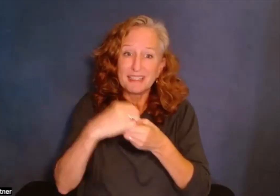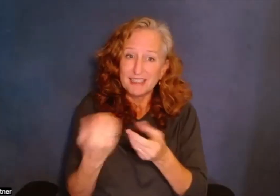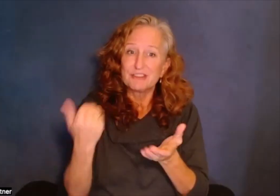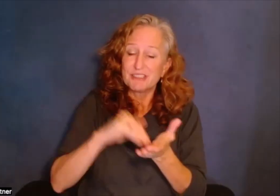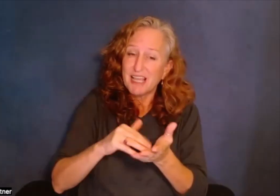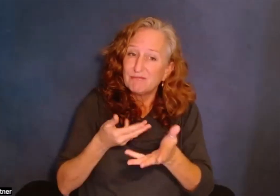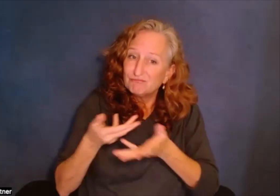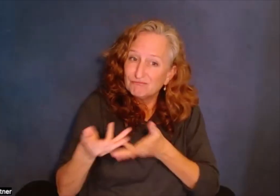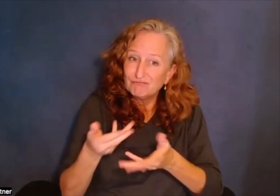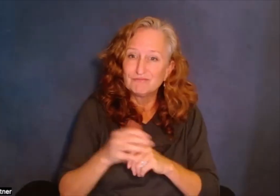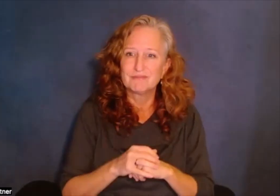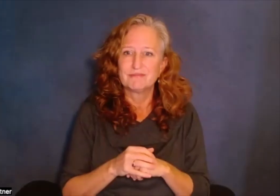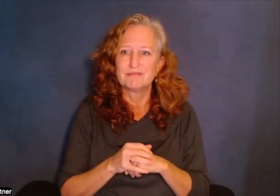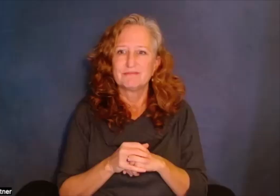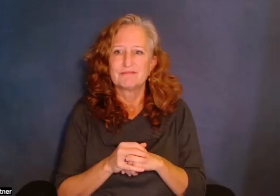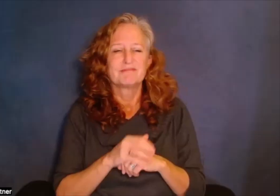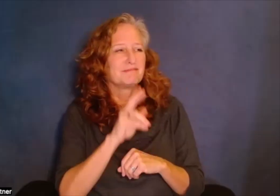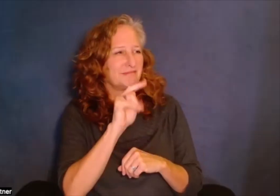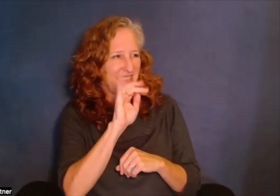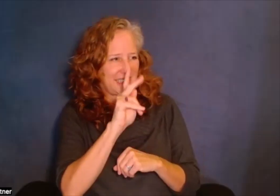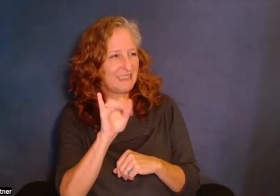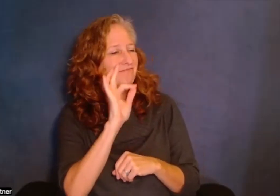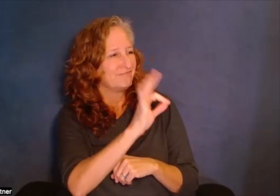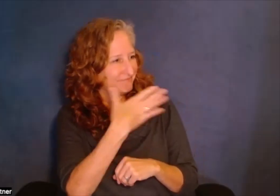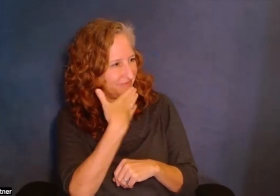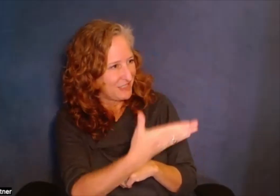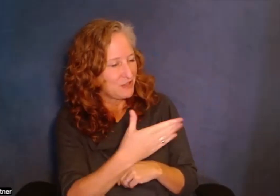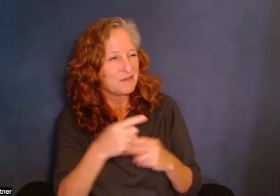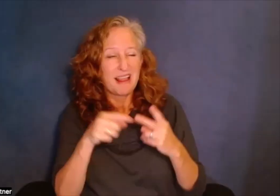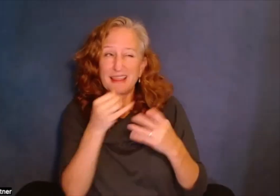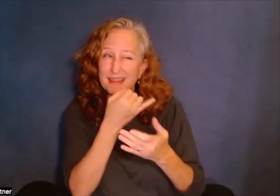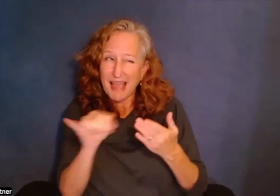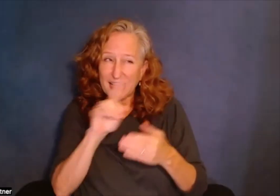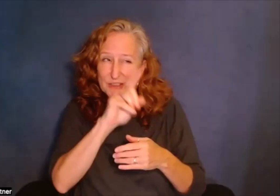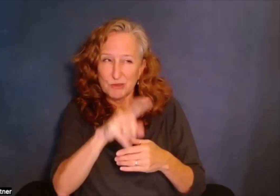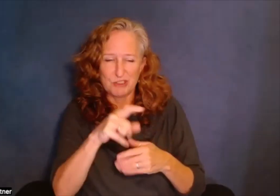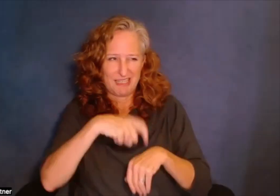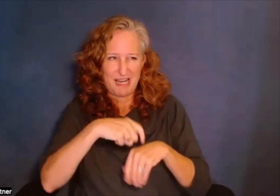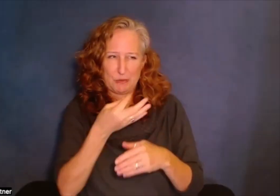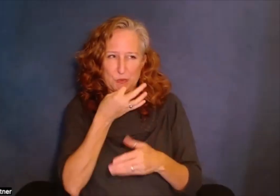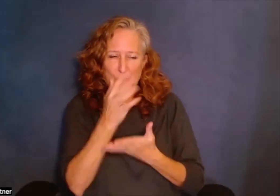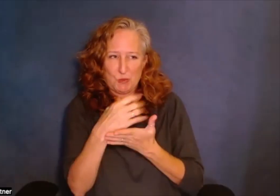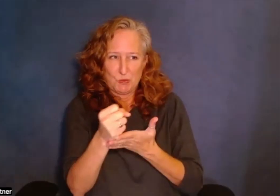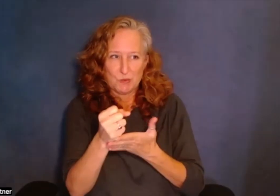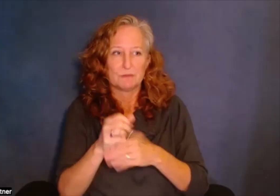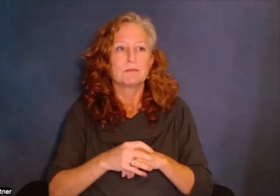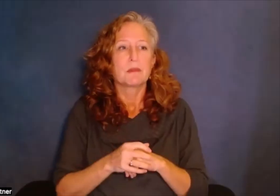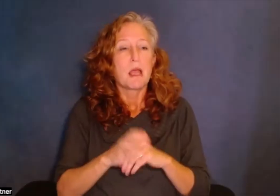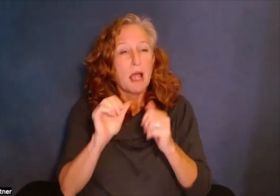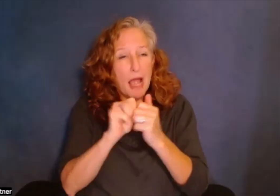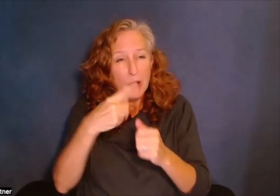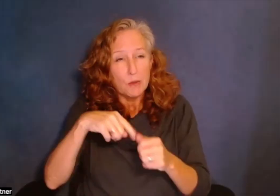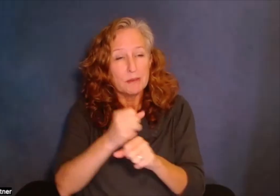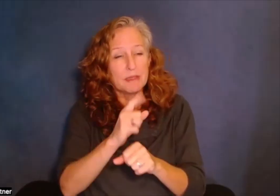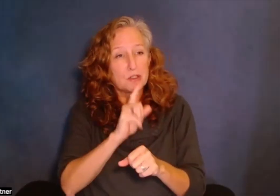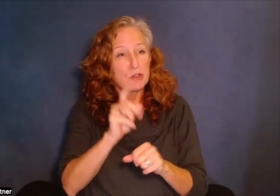later. But take a minute to jot down one actionable idea, just one, however small or big, that